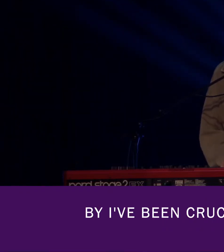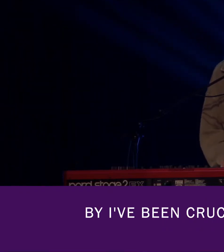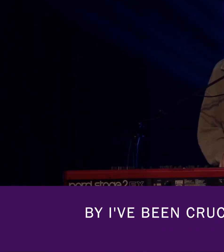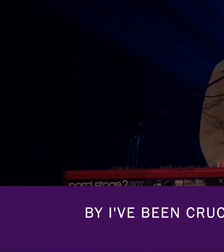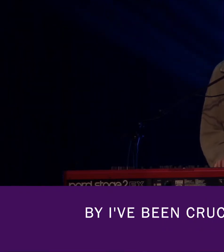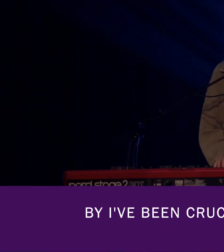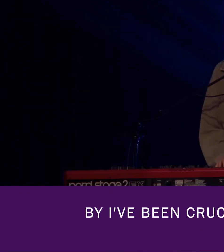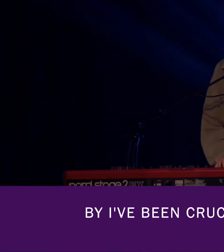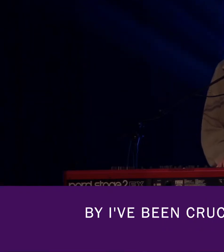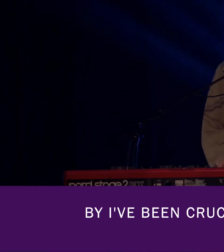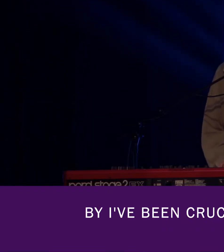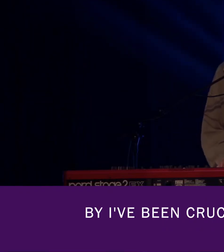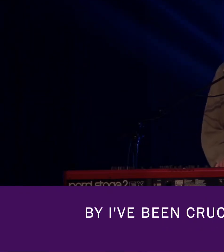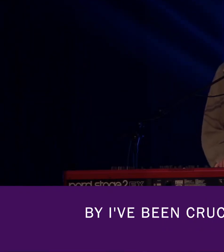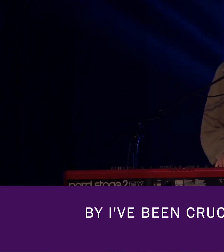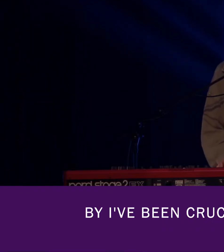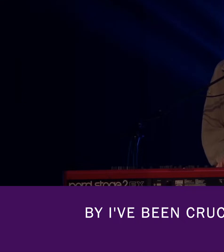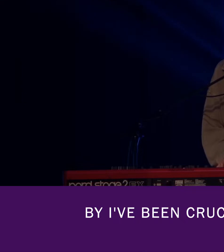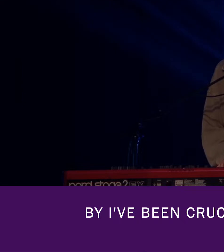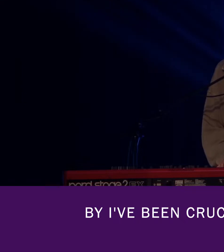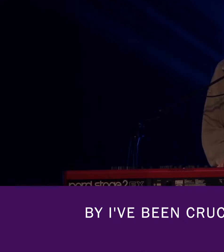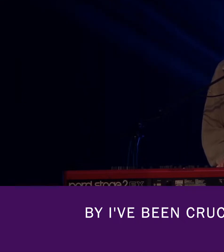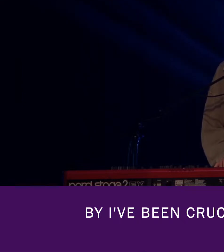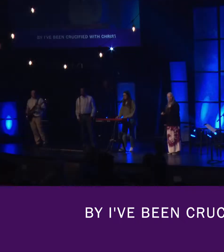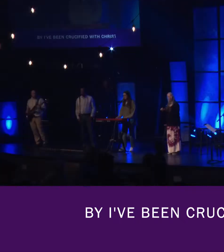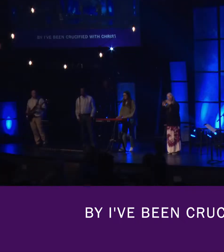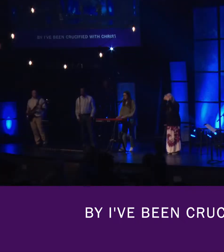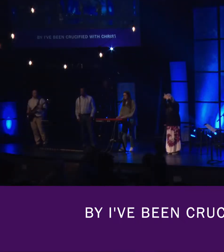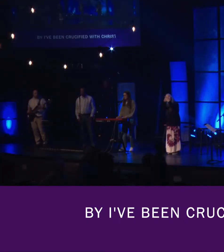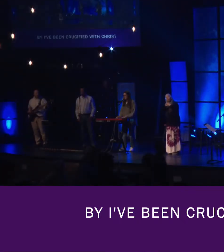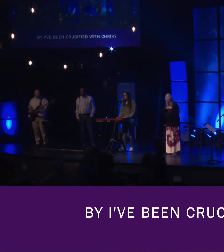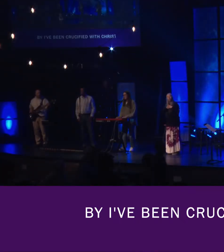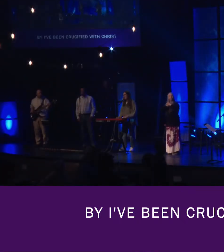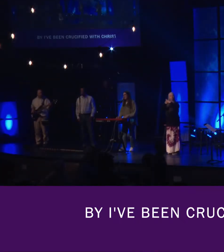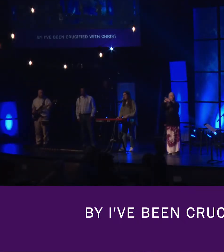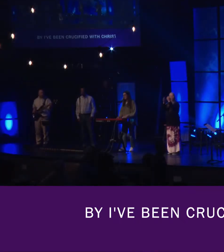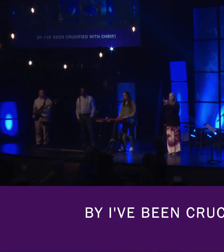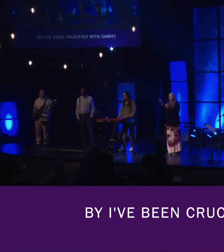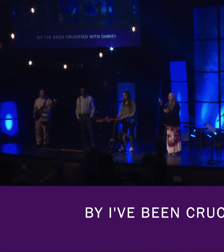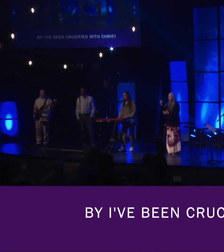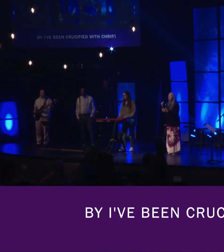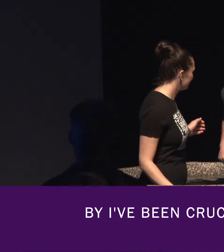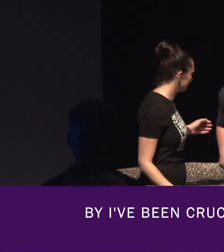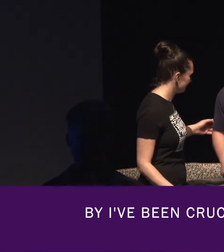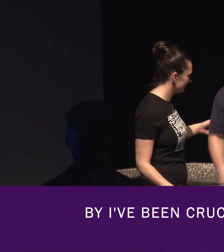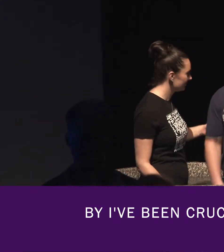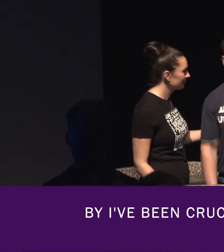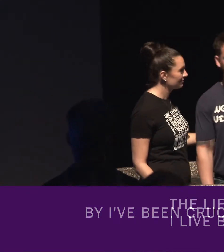defined, my life been crucified